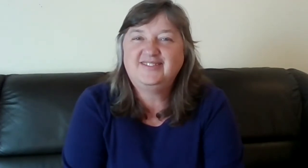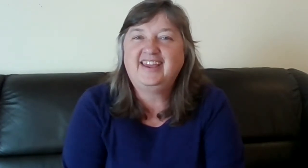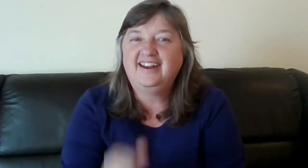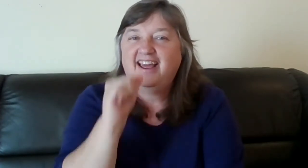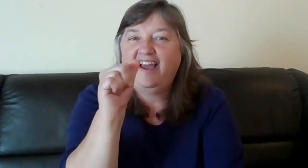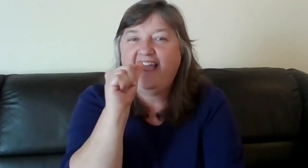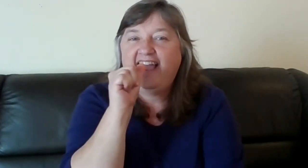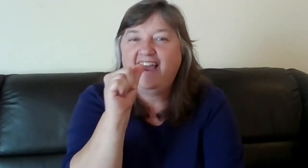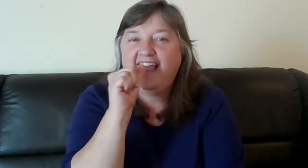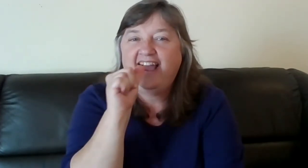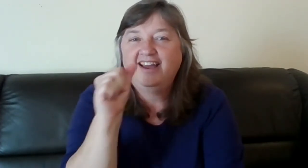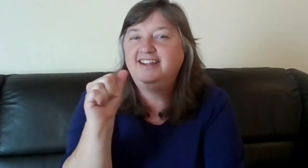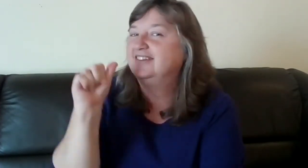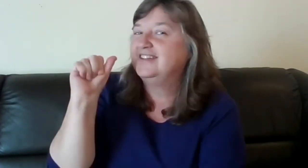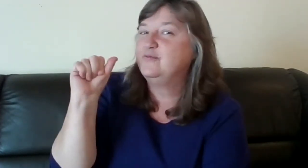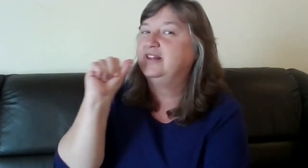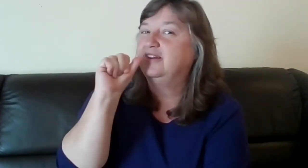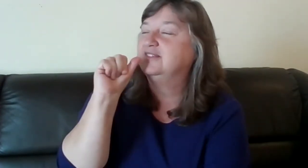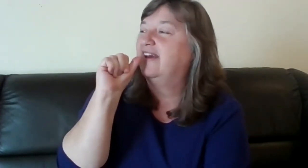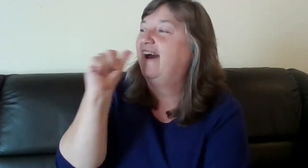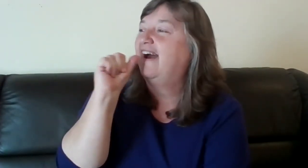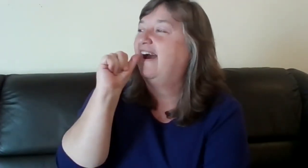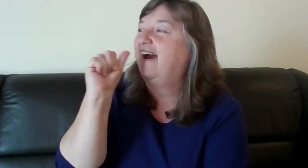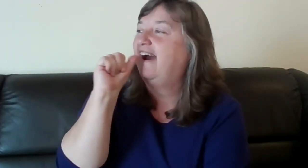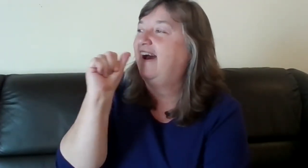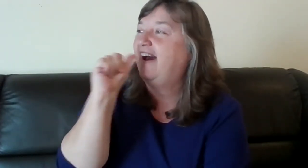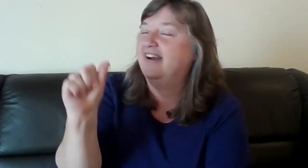fake it. You know, just have it be close.